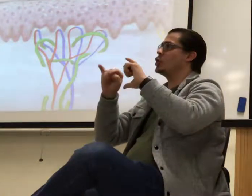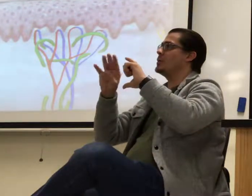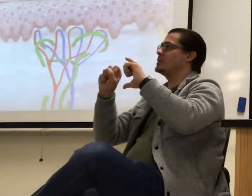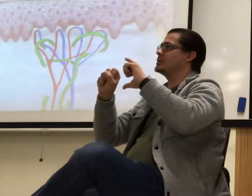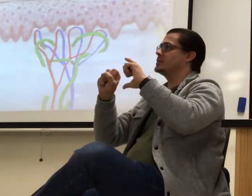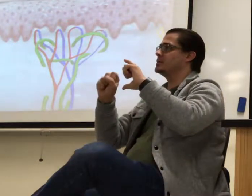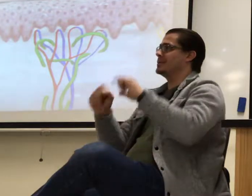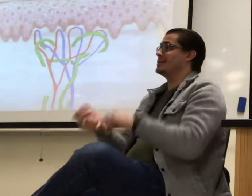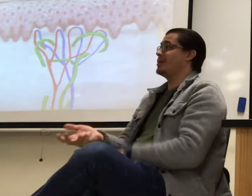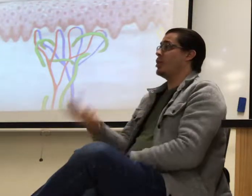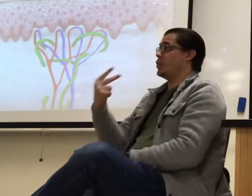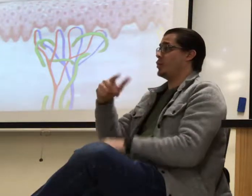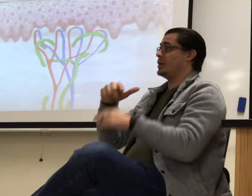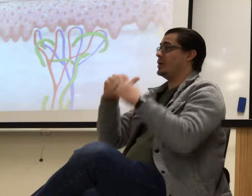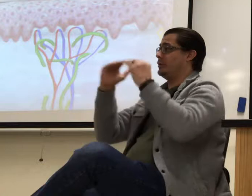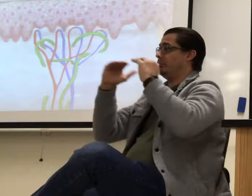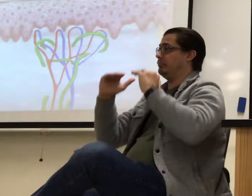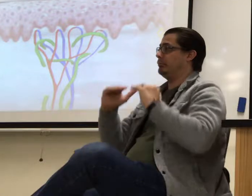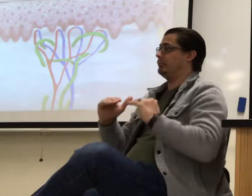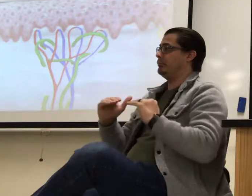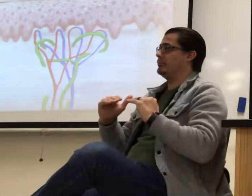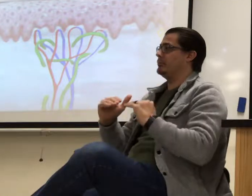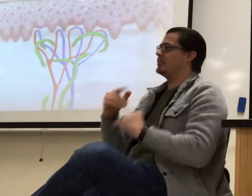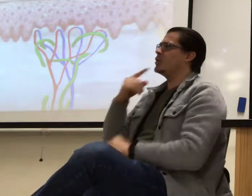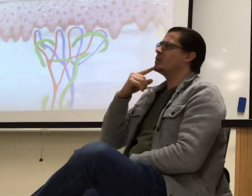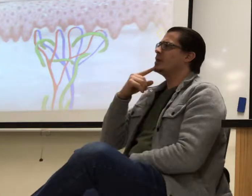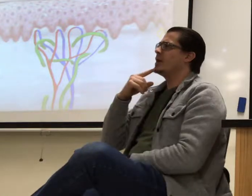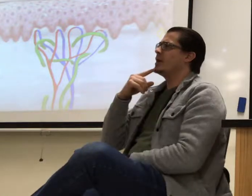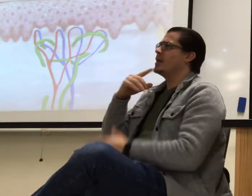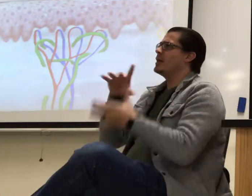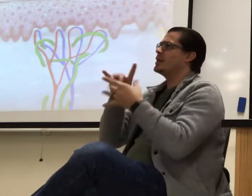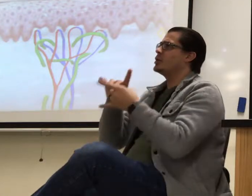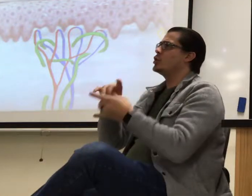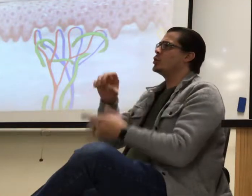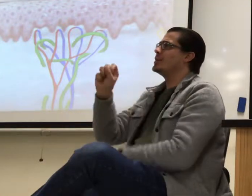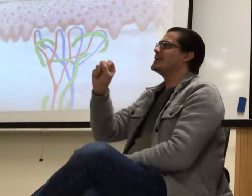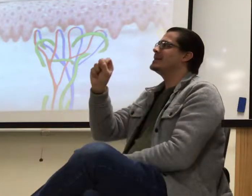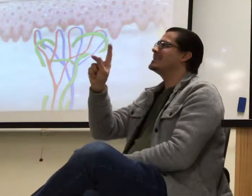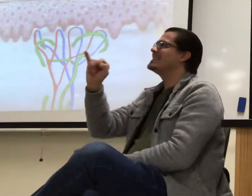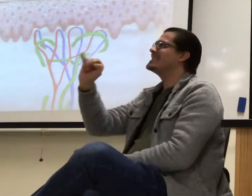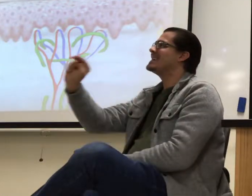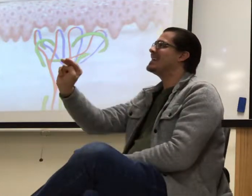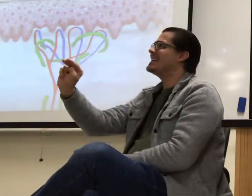layers. And when we say the term skin,